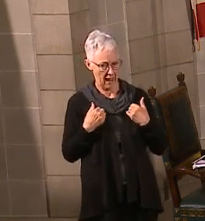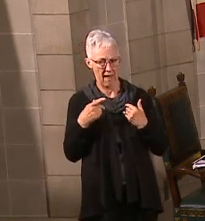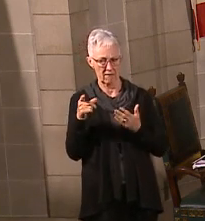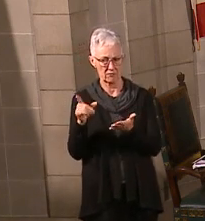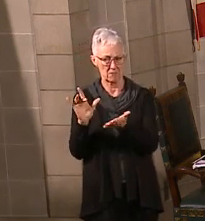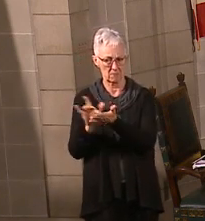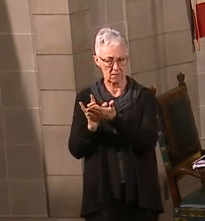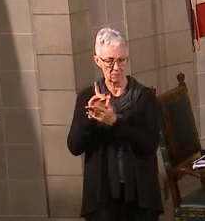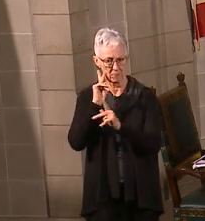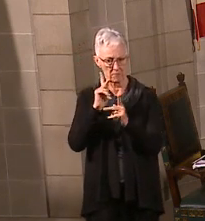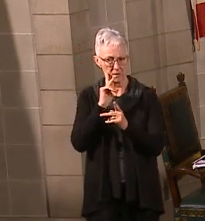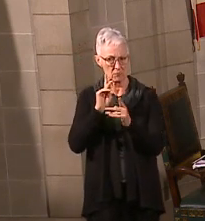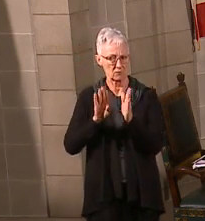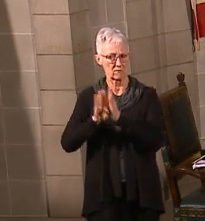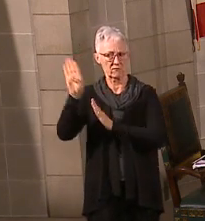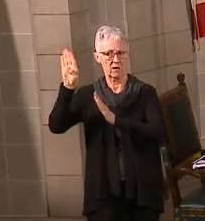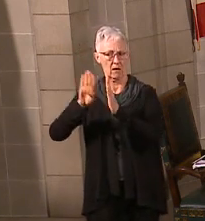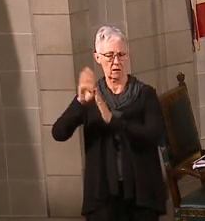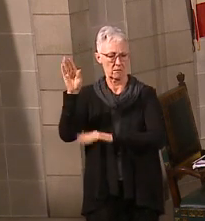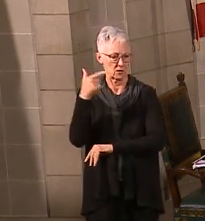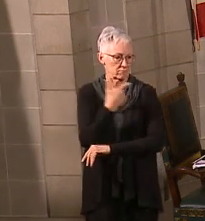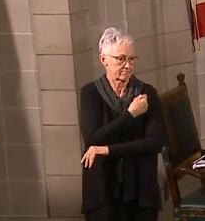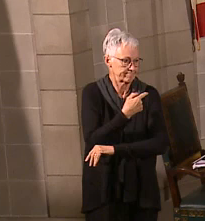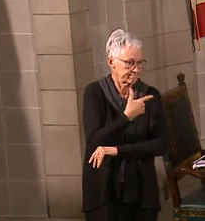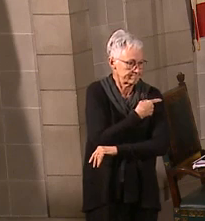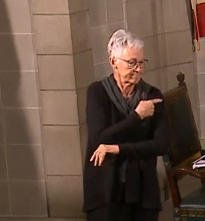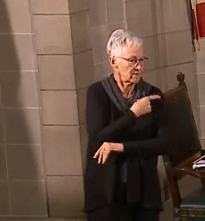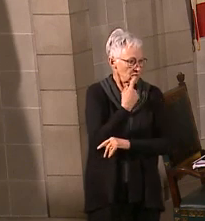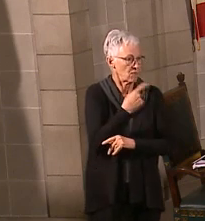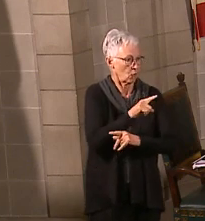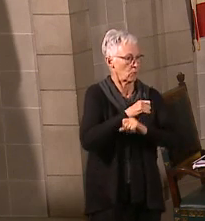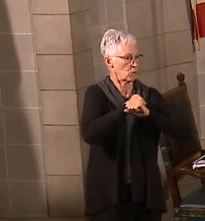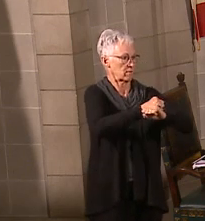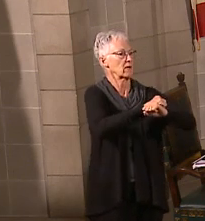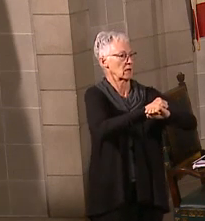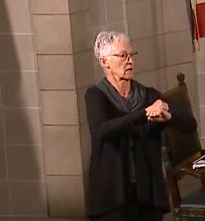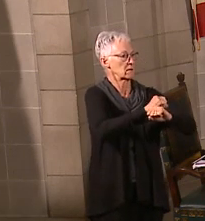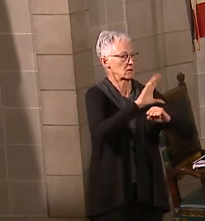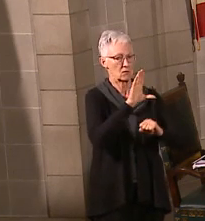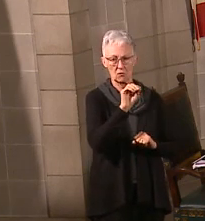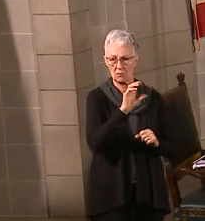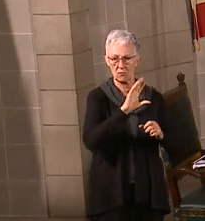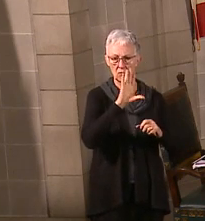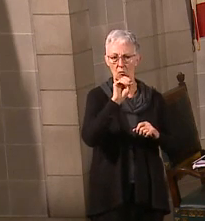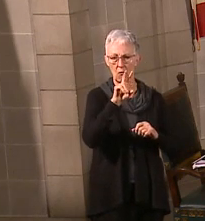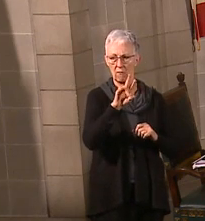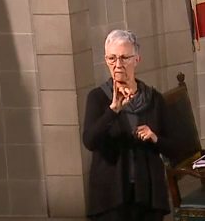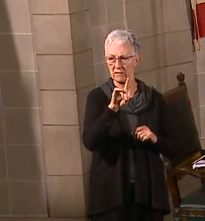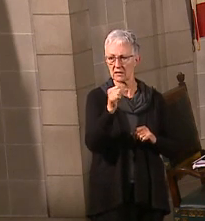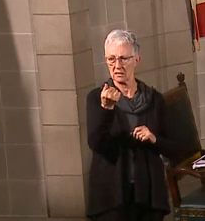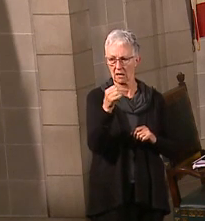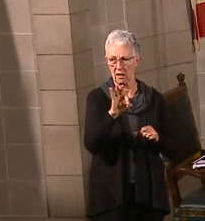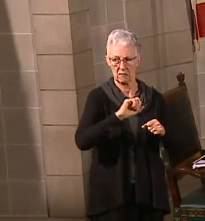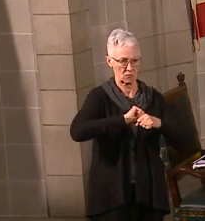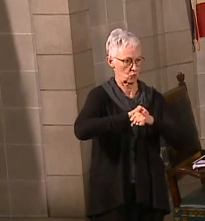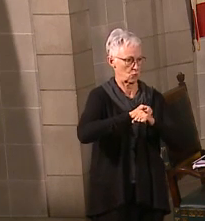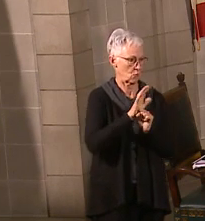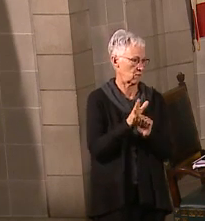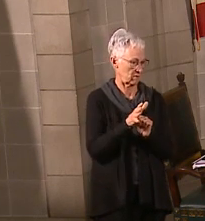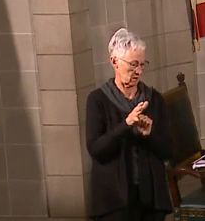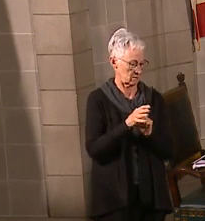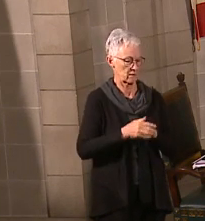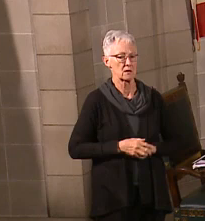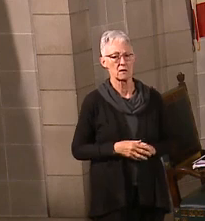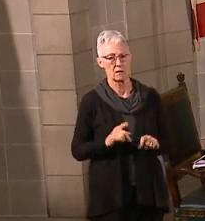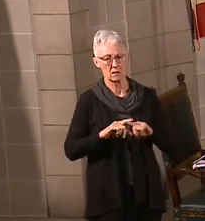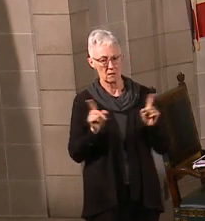will be ongoing. Now, we will gradually lift these restrictions, but that will be, again, a step at a time to make sure that we, again,